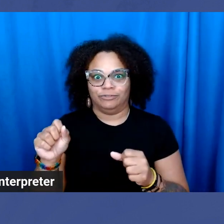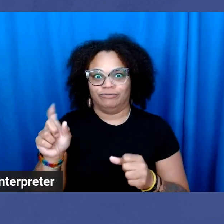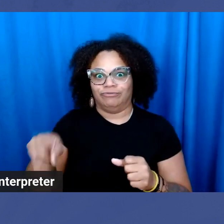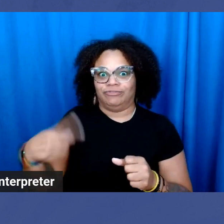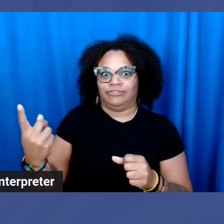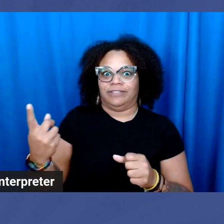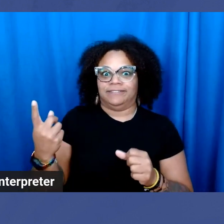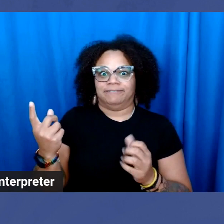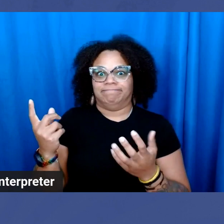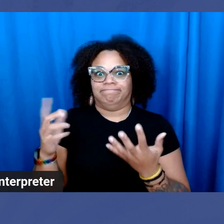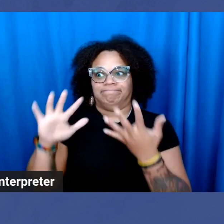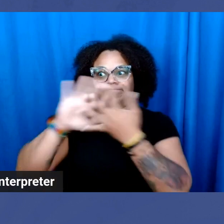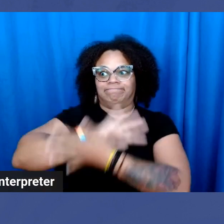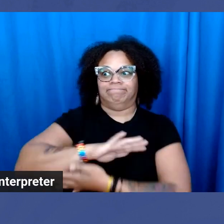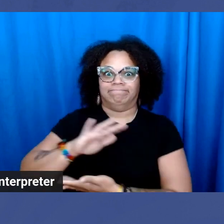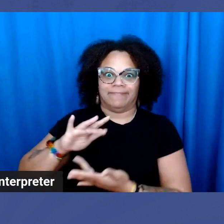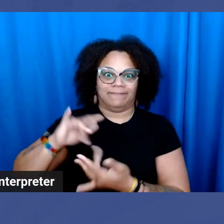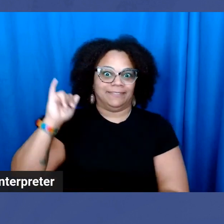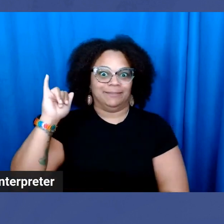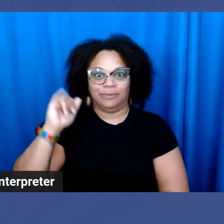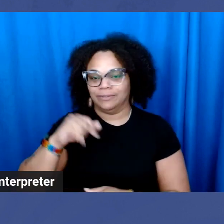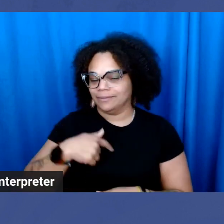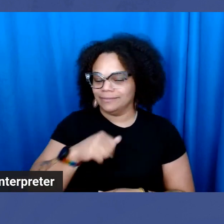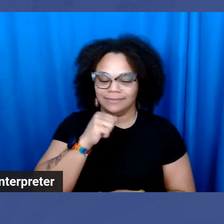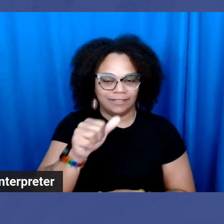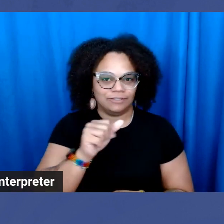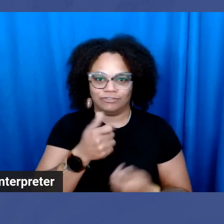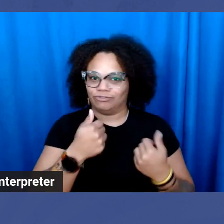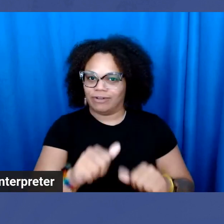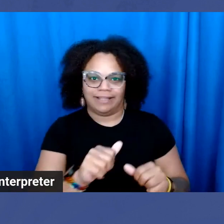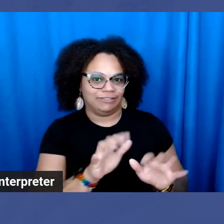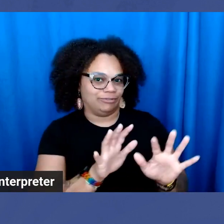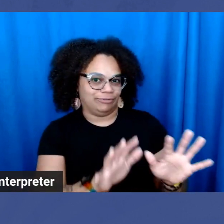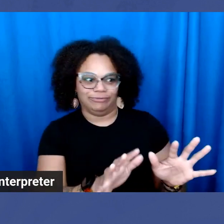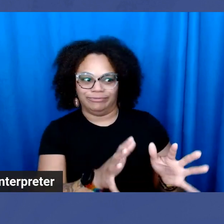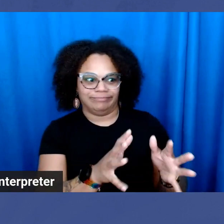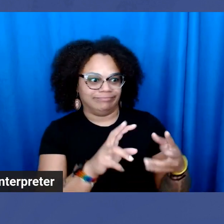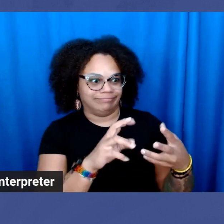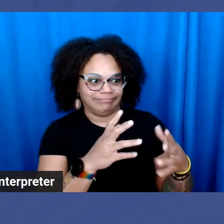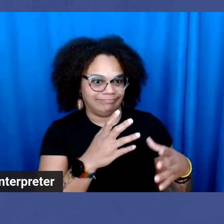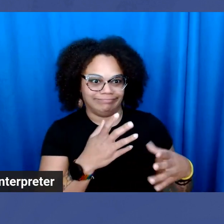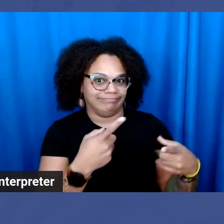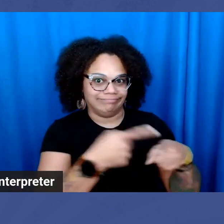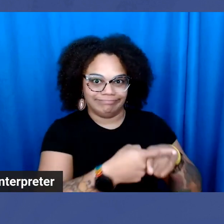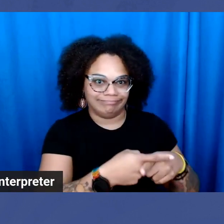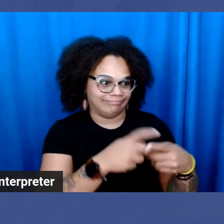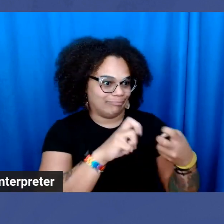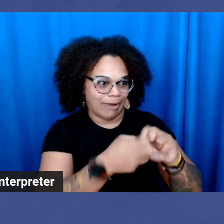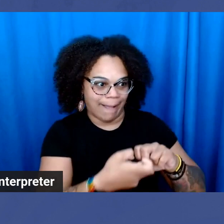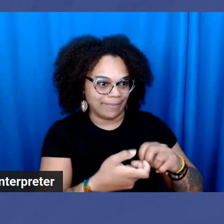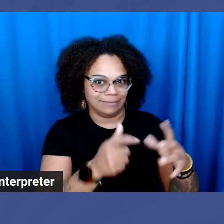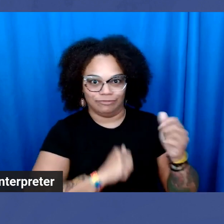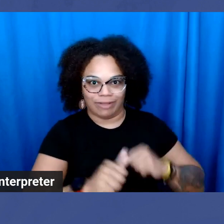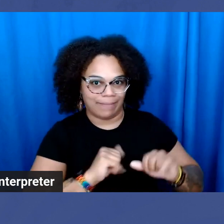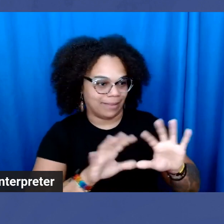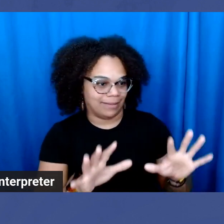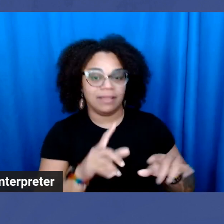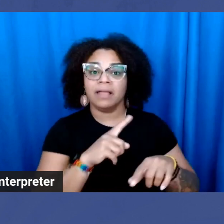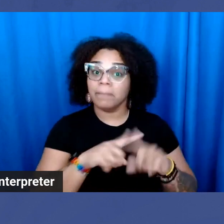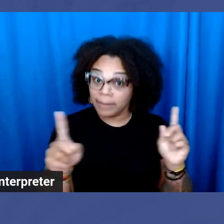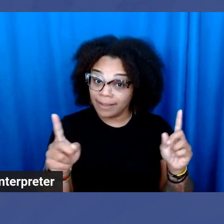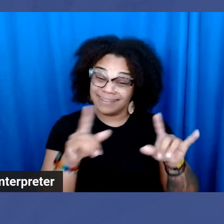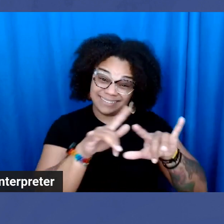possible. I wasn't trying to get into any kind of drama with anyone, but at the same time, I didn't want to be the one that wasn't